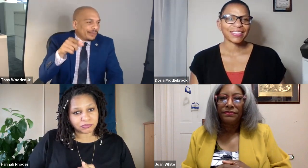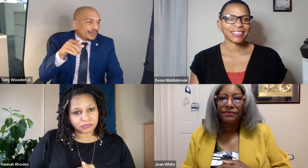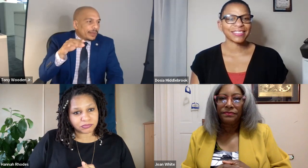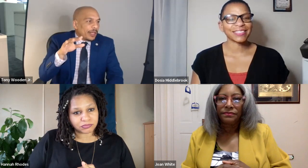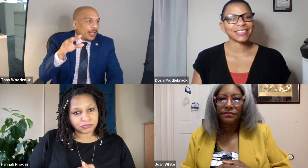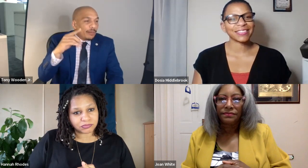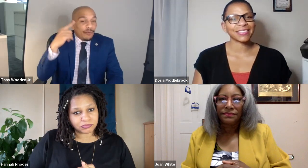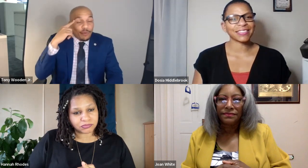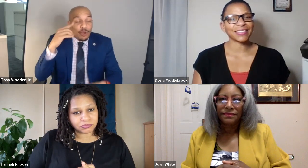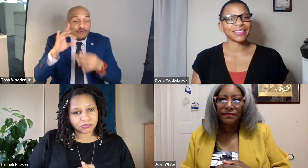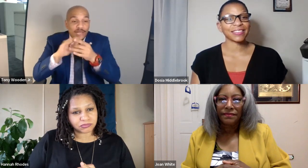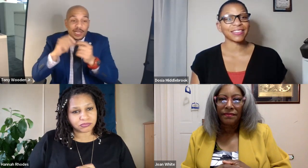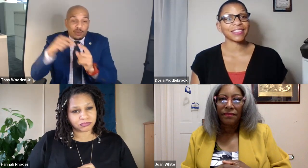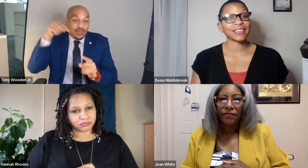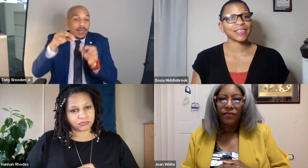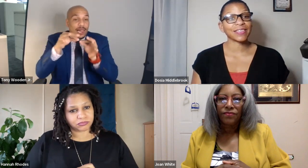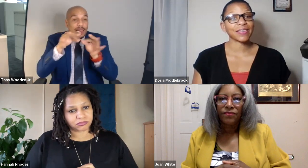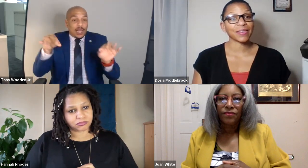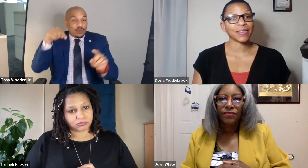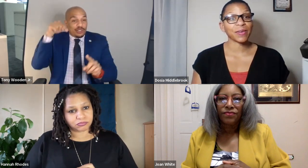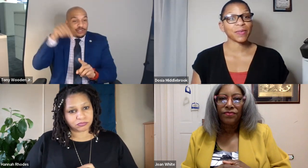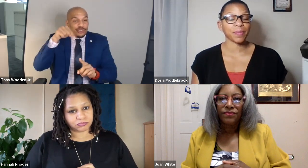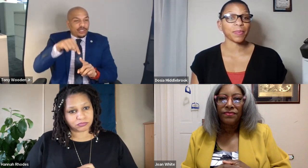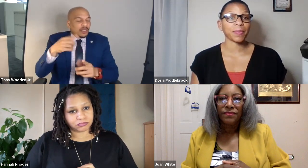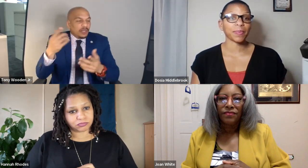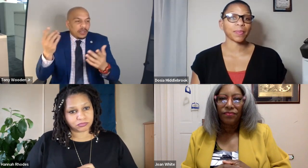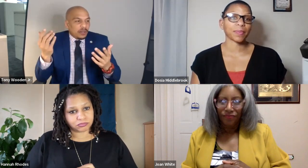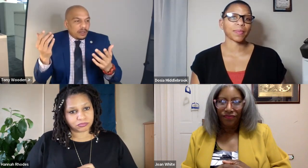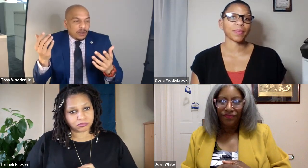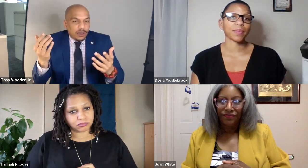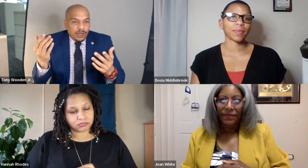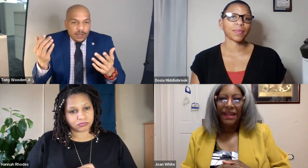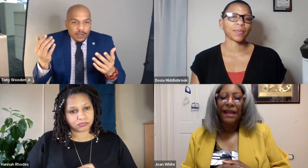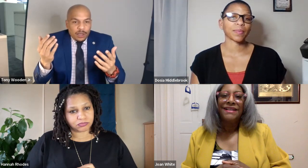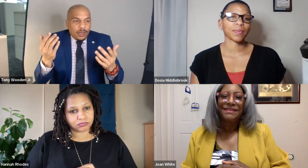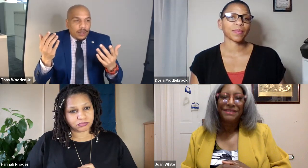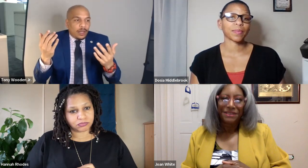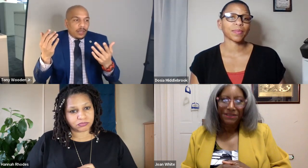I do have another question I wanted to say related with language specifically.